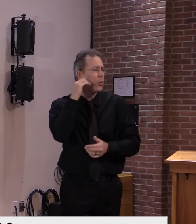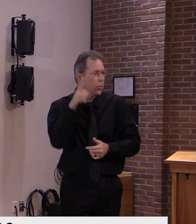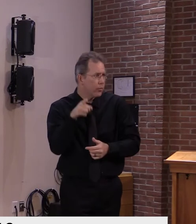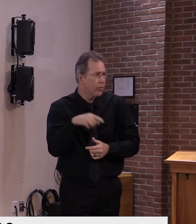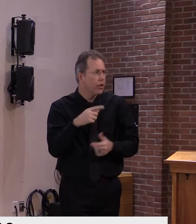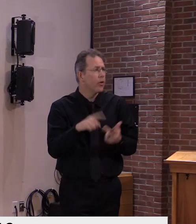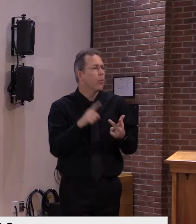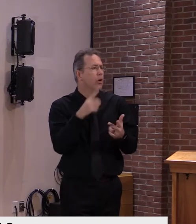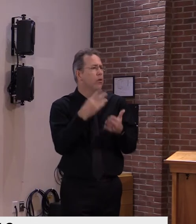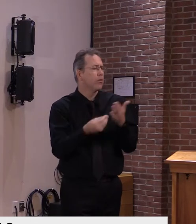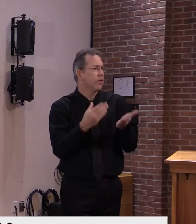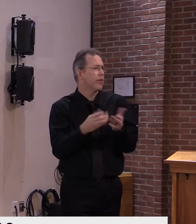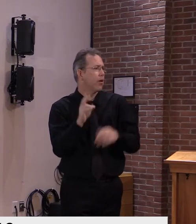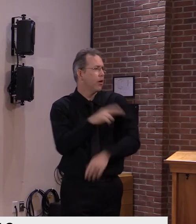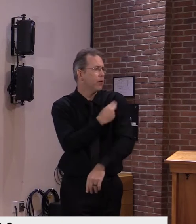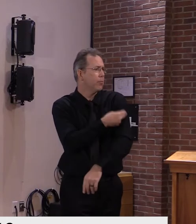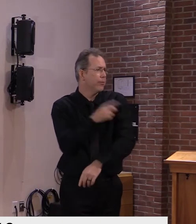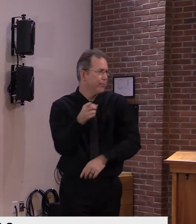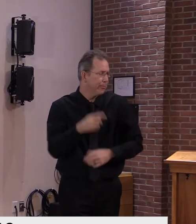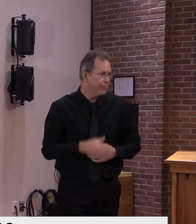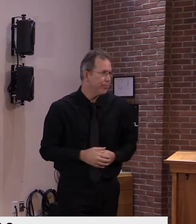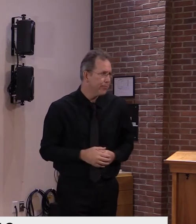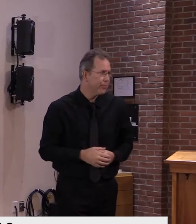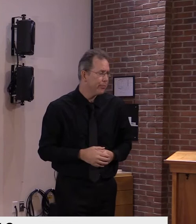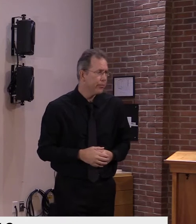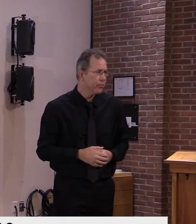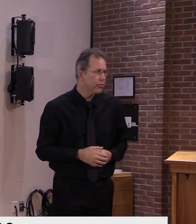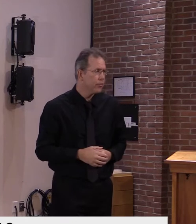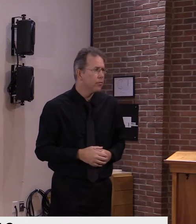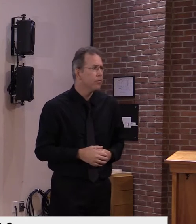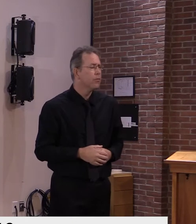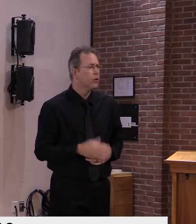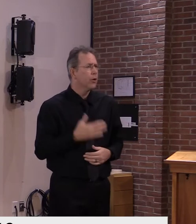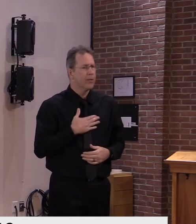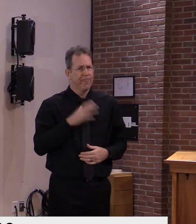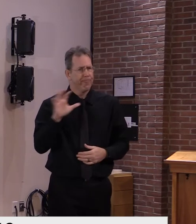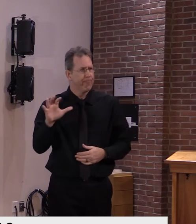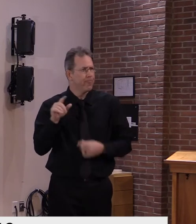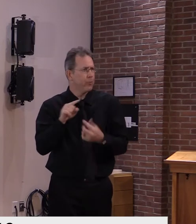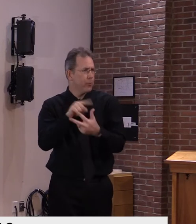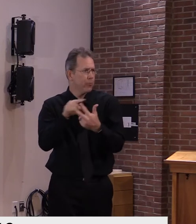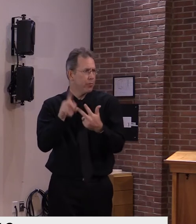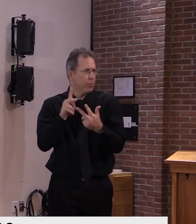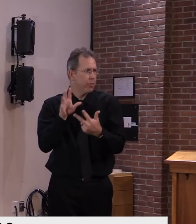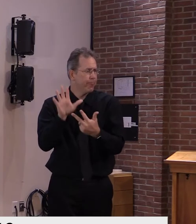families. This brings our total deaths to 67.